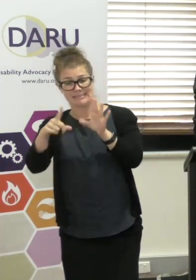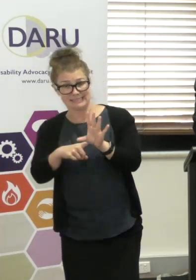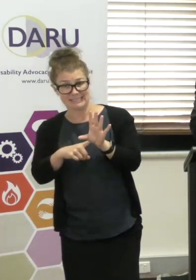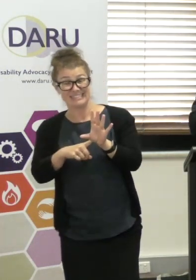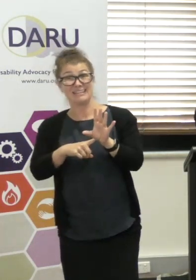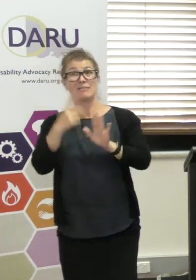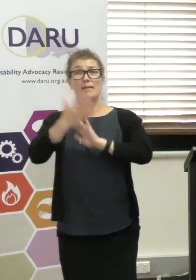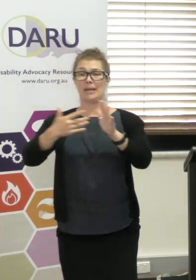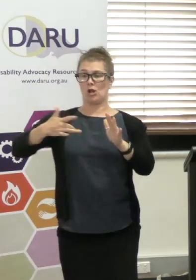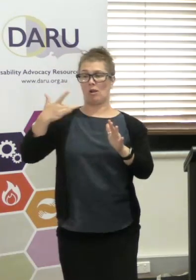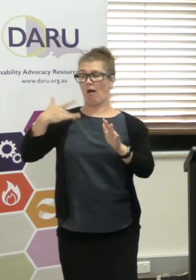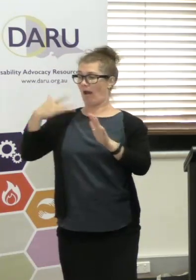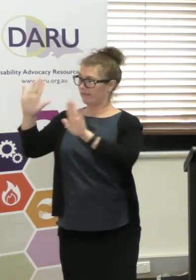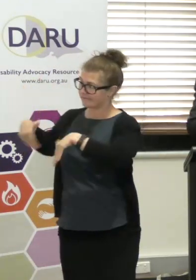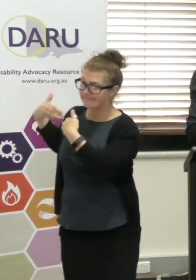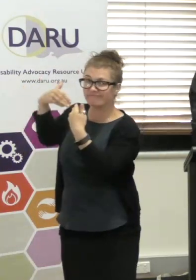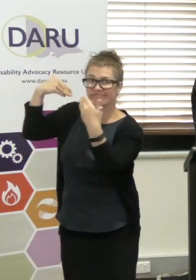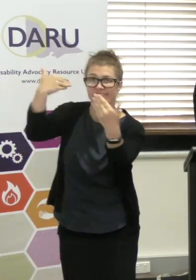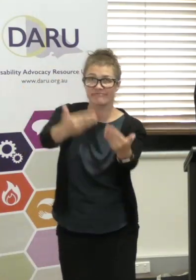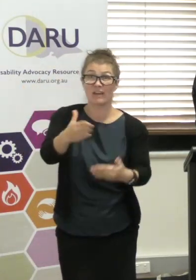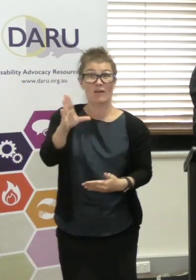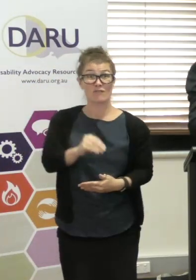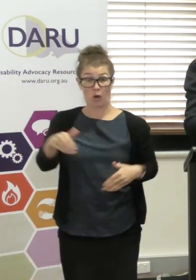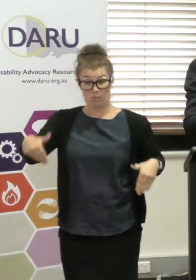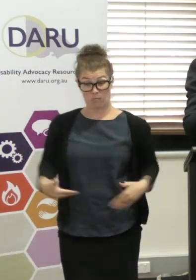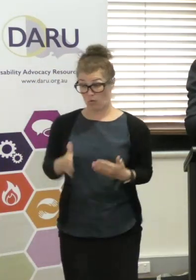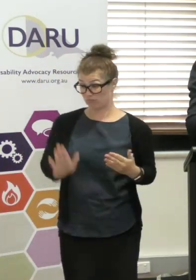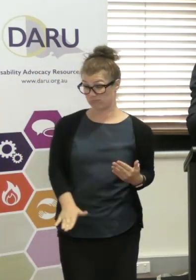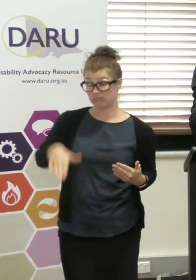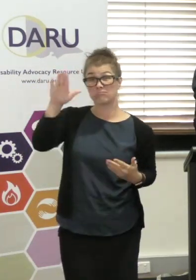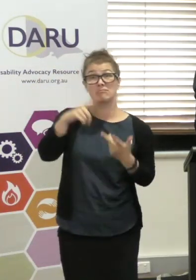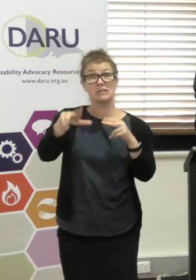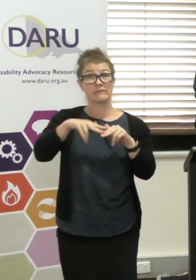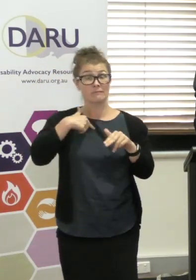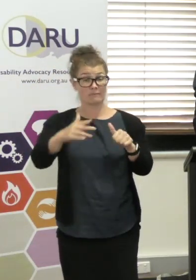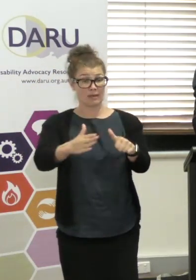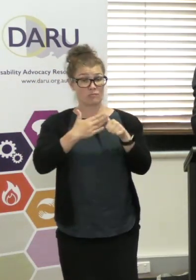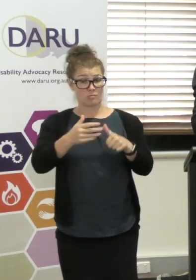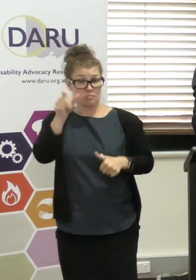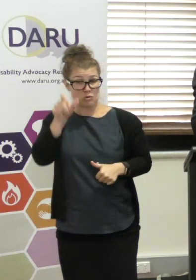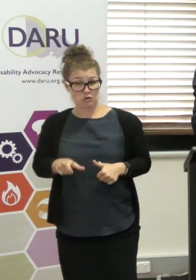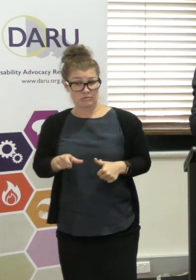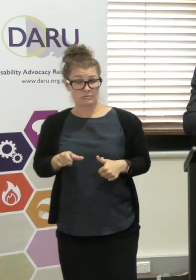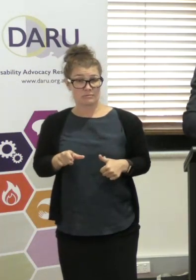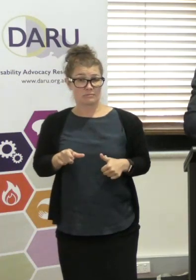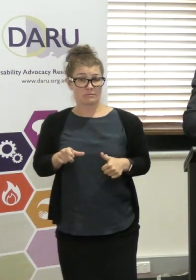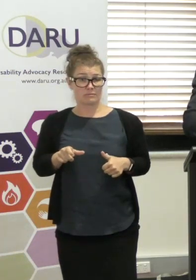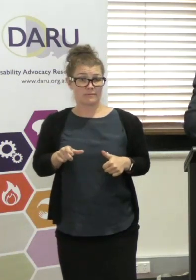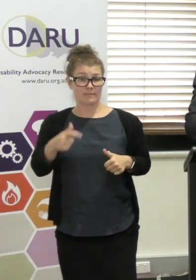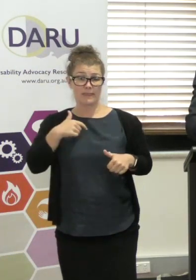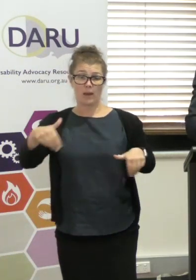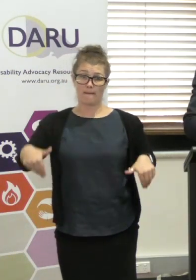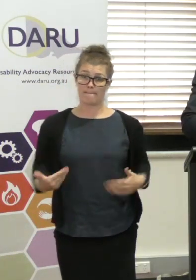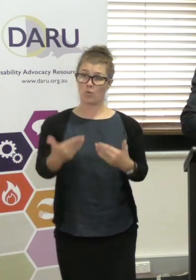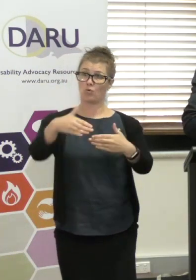life trajectory. It starts at a very young age. So if you're an Aboriginal person, you might be born into an environment where